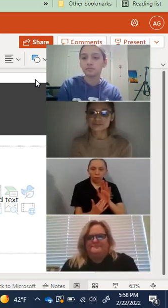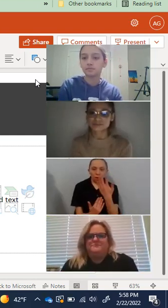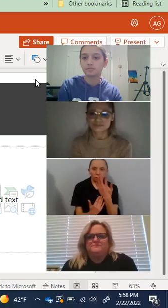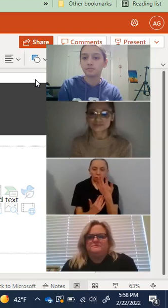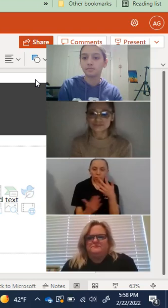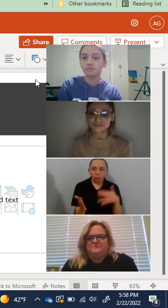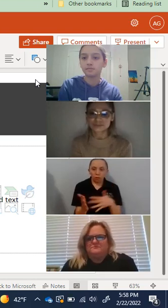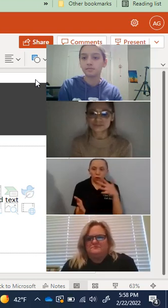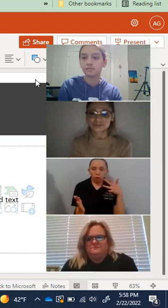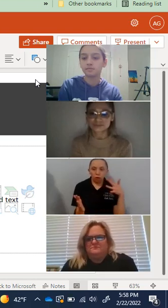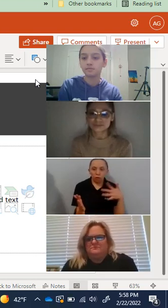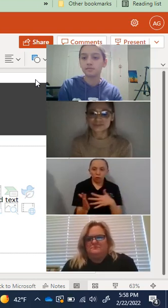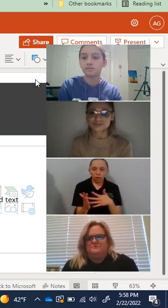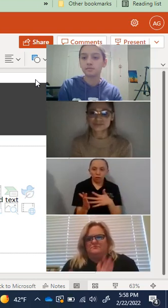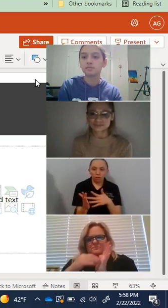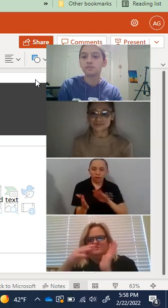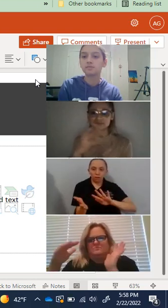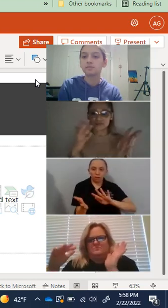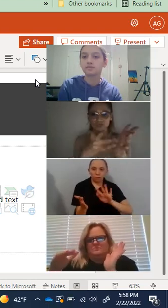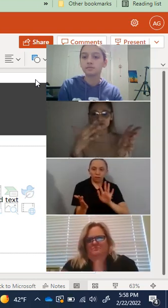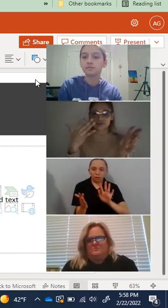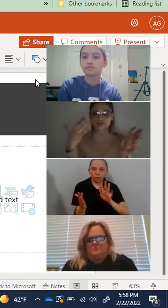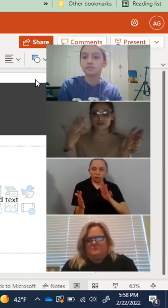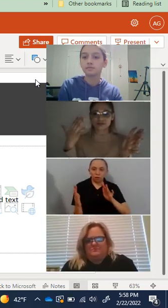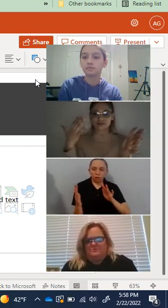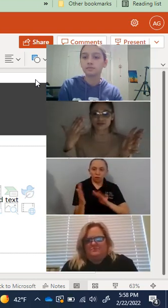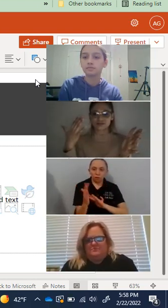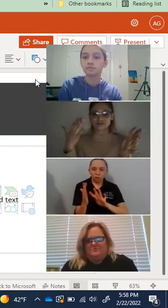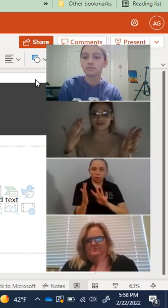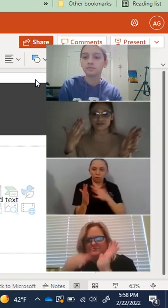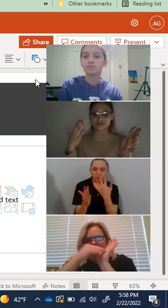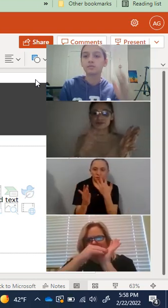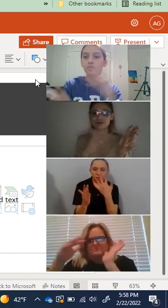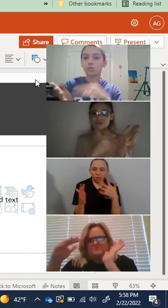And the back of your hand. Rarely. It's not.